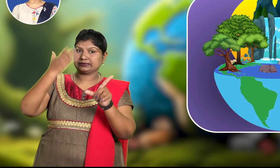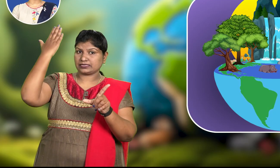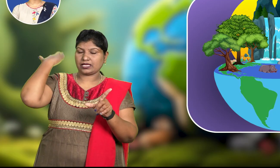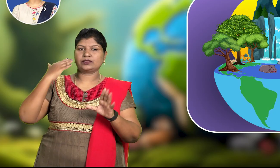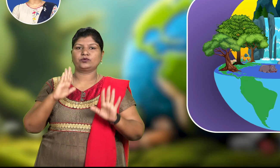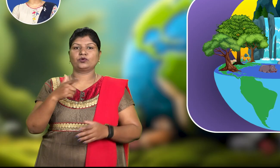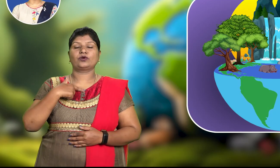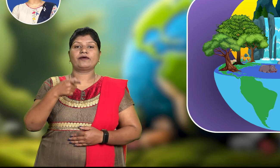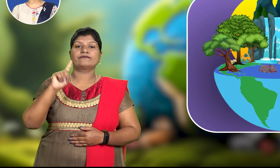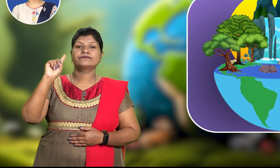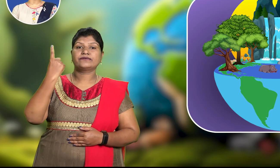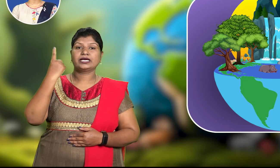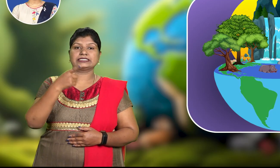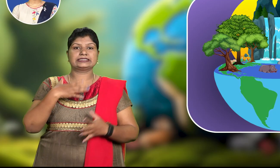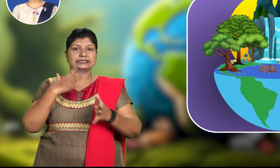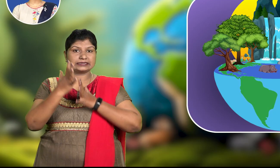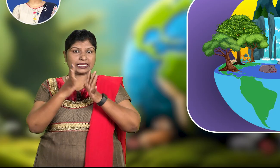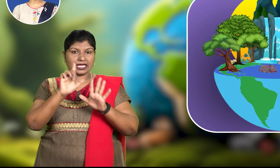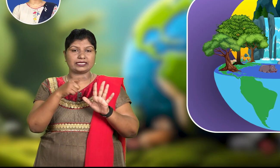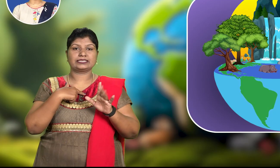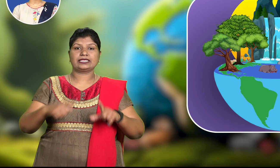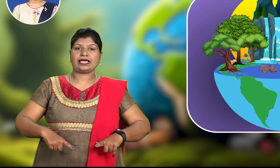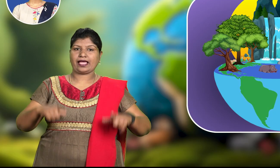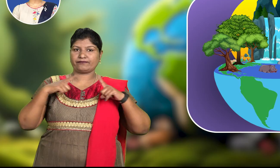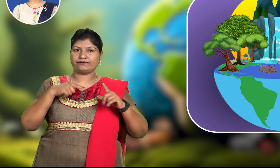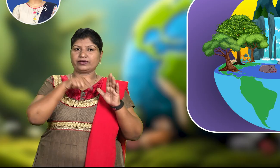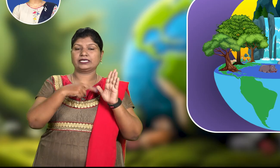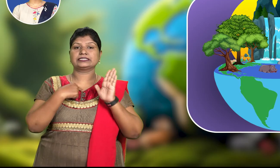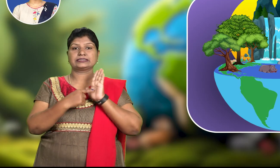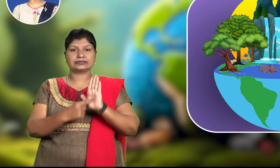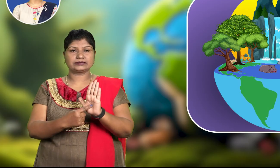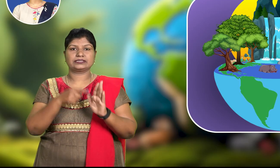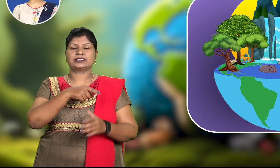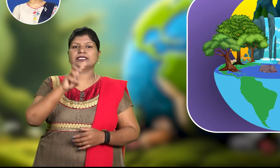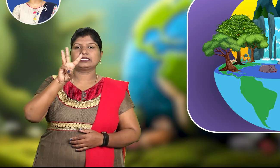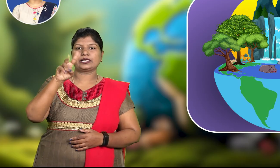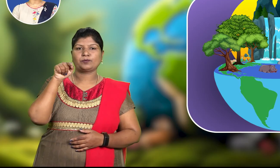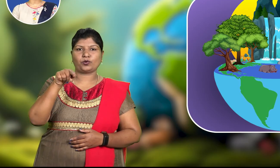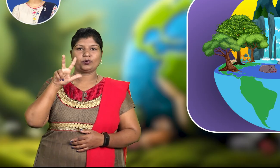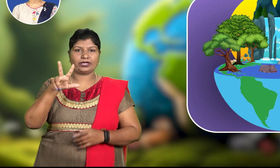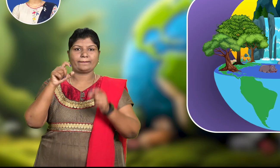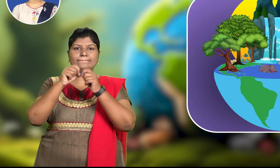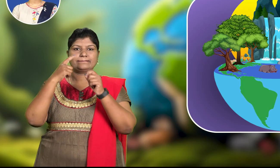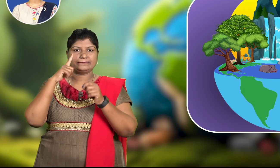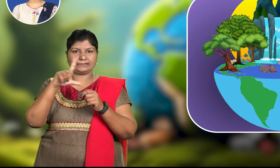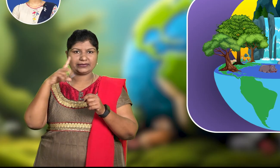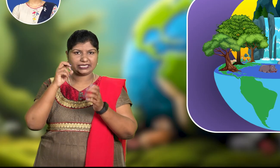sign of life is said to have appeared about 3.8 billion years ago.